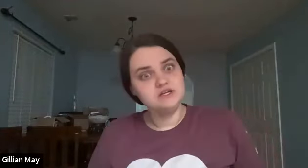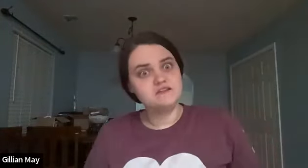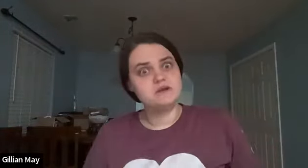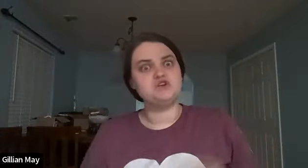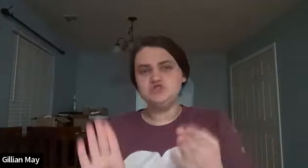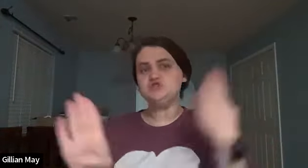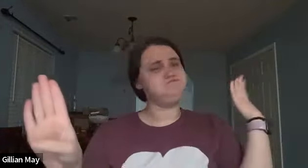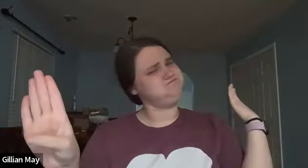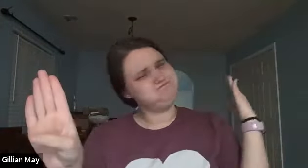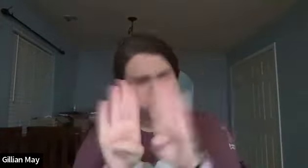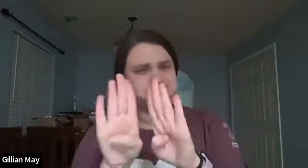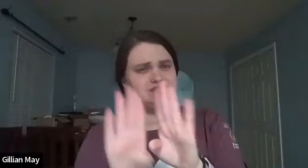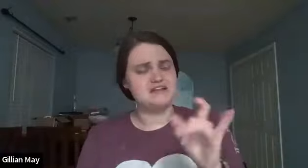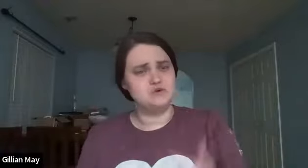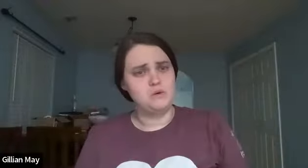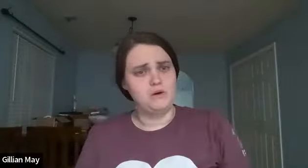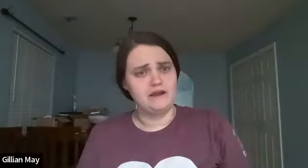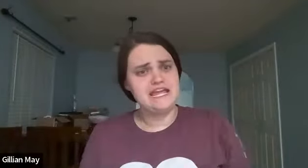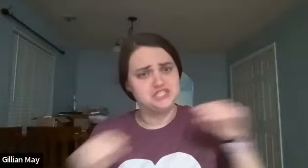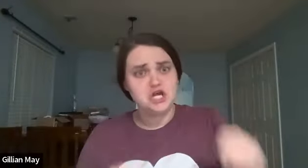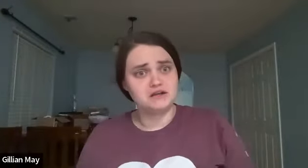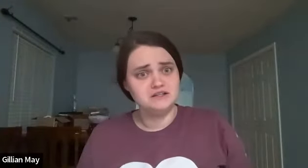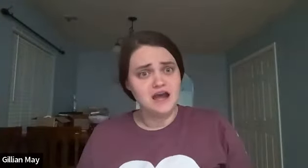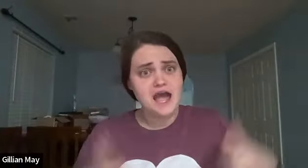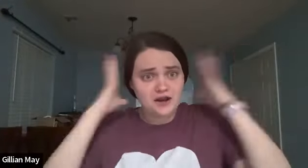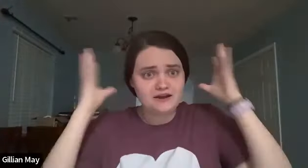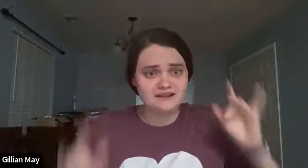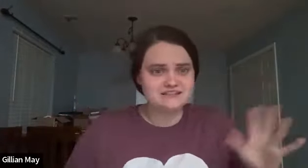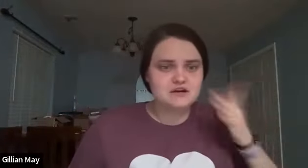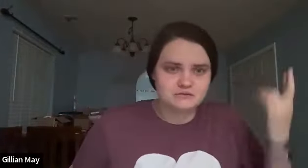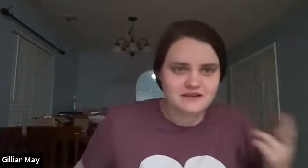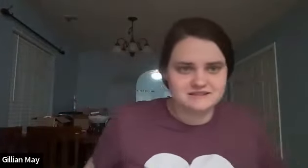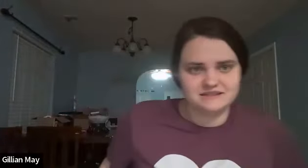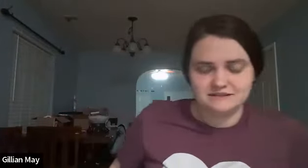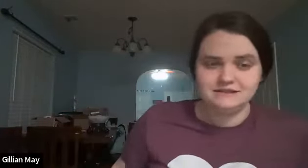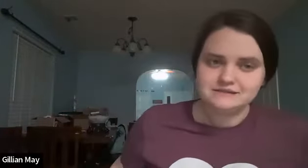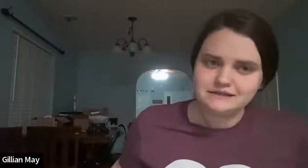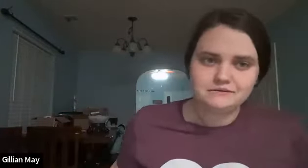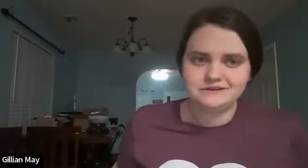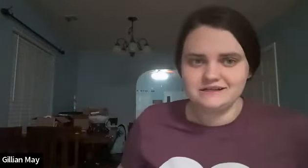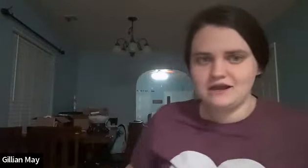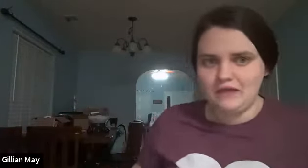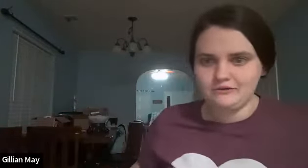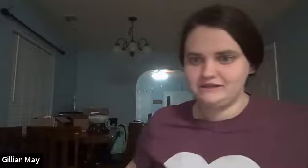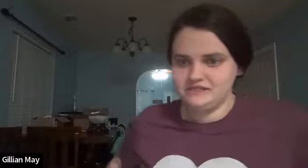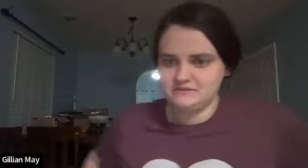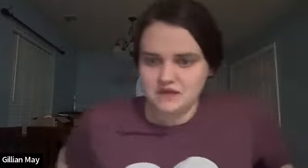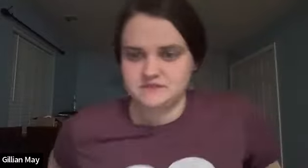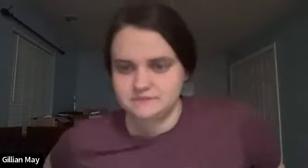at them and I go, that door, it shook. I heard it because they don't realize it. They don't realize how loud it can be sometimes.